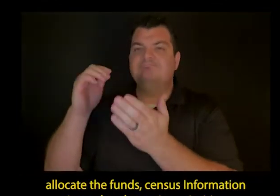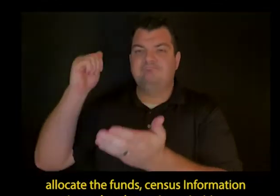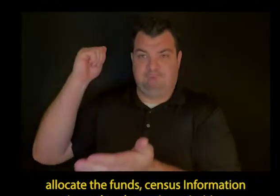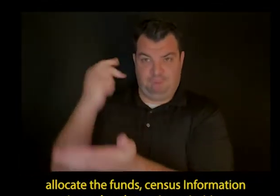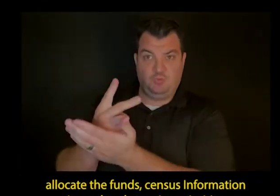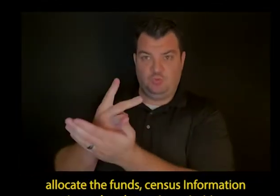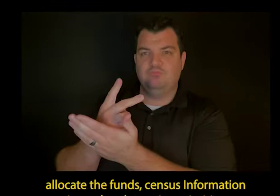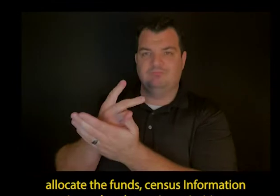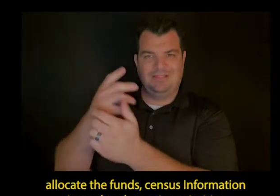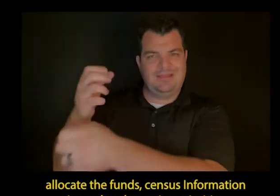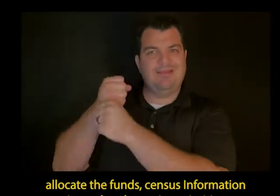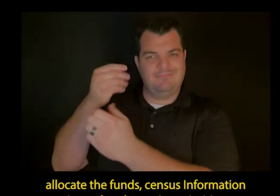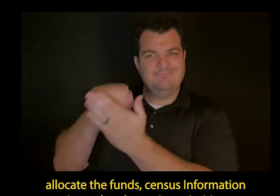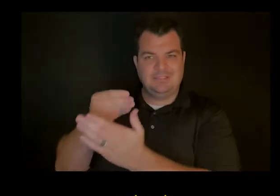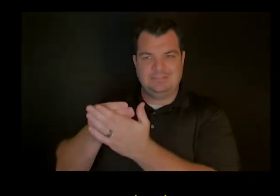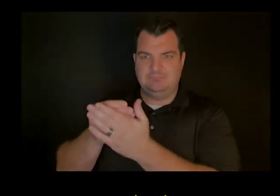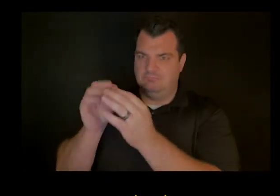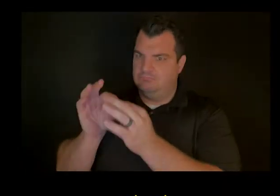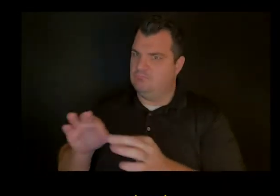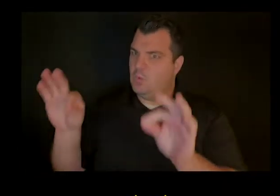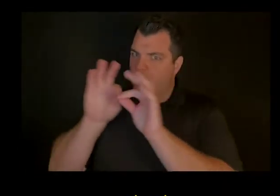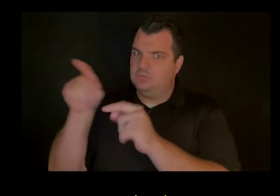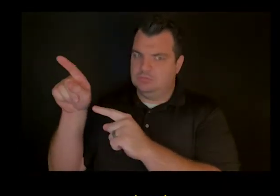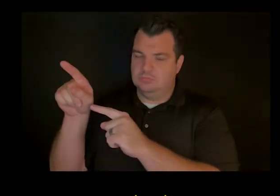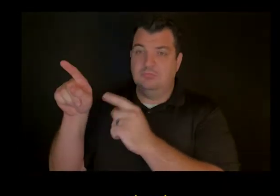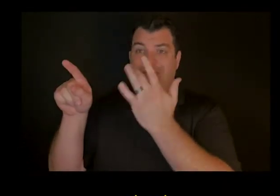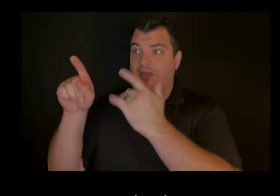used to determine priorities and needs.